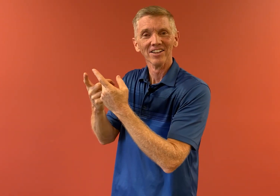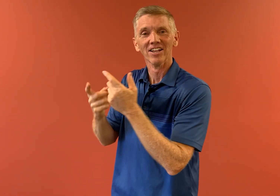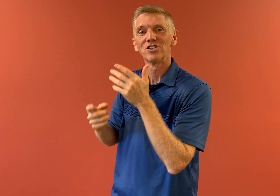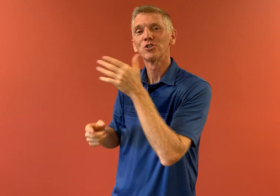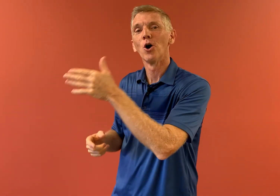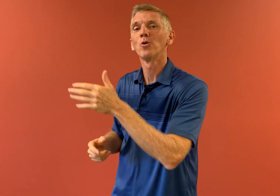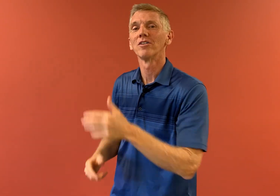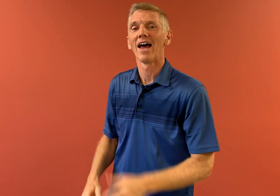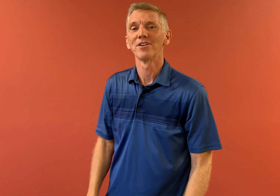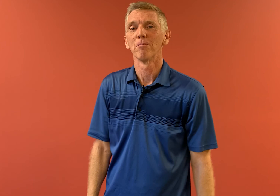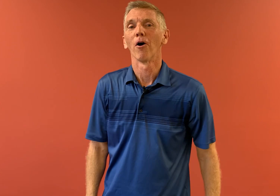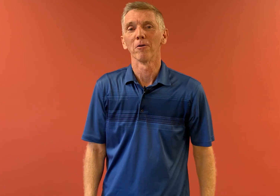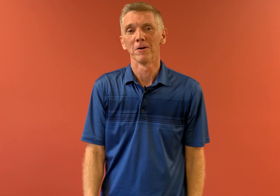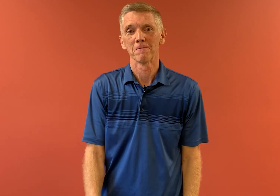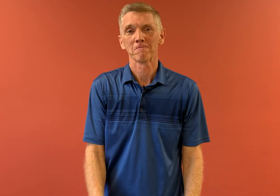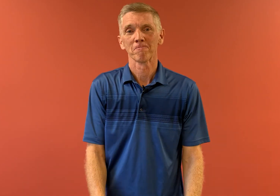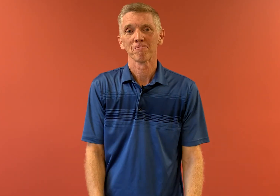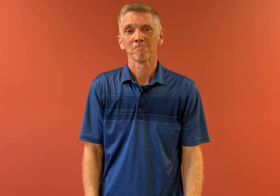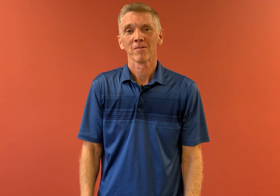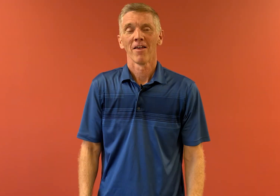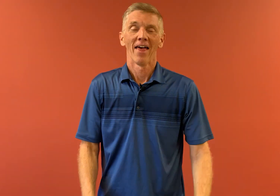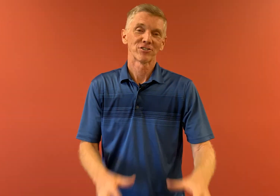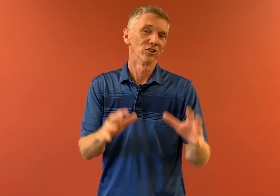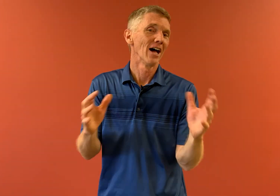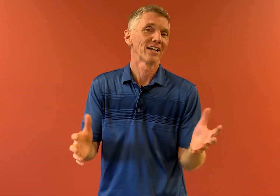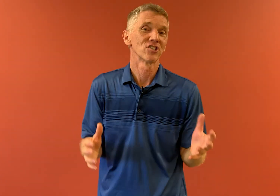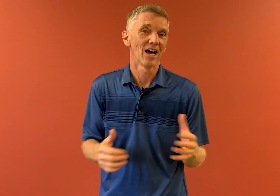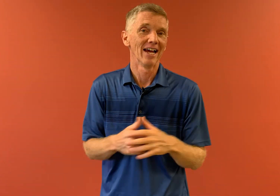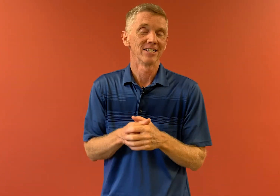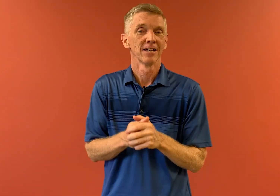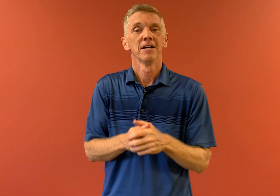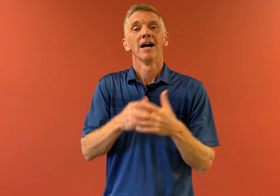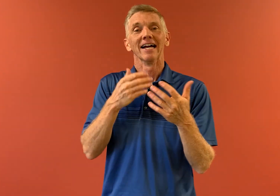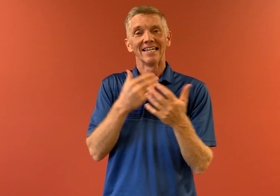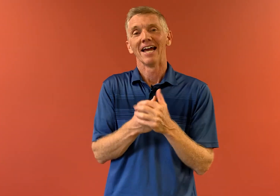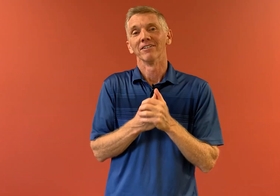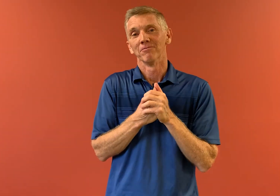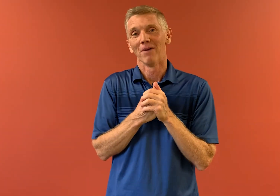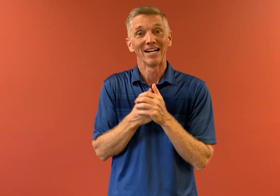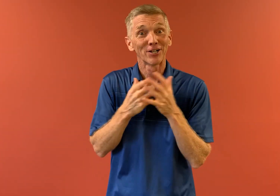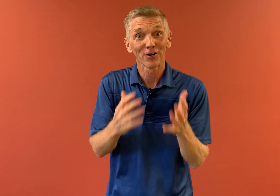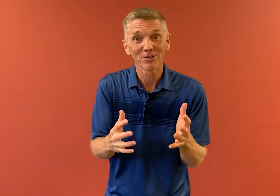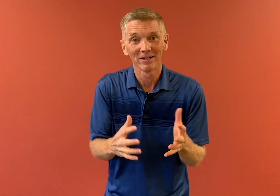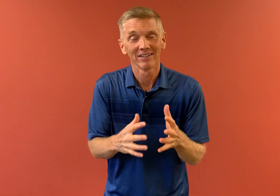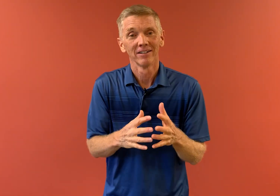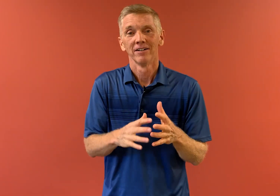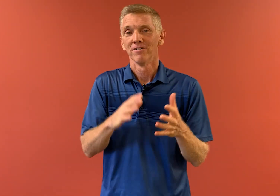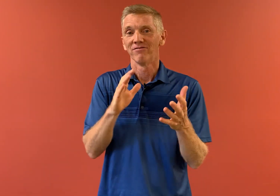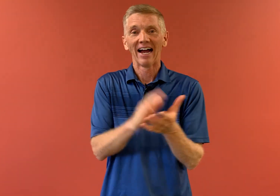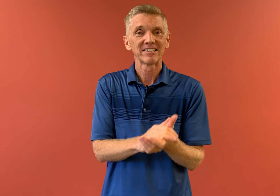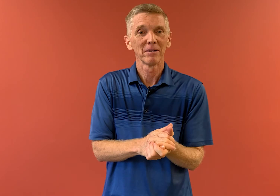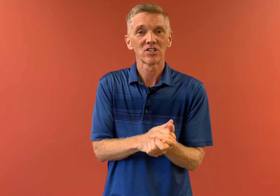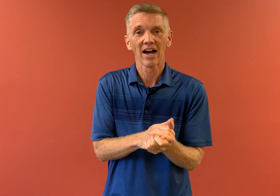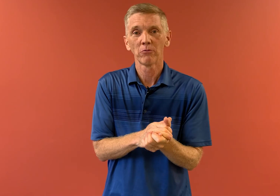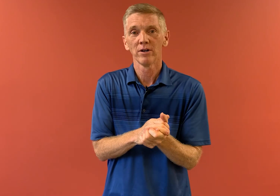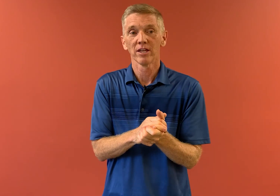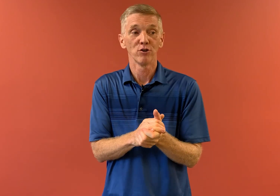Let's go to that department. That's a lot of signs. Again, my encouragement, find somebody to sign with. If you have